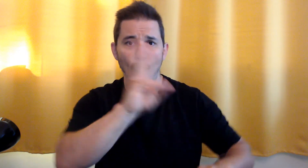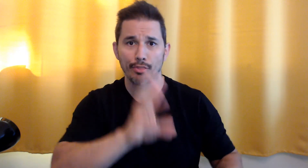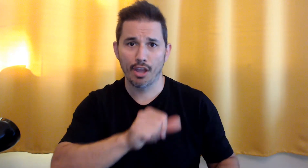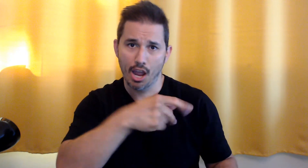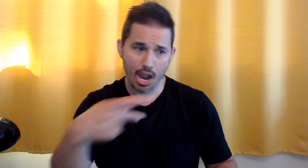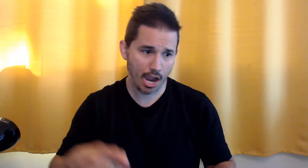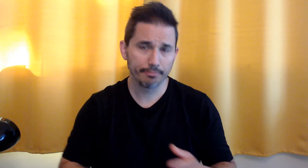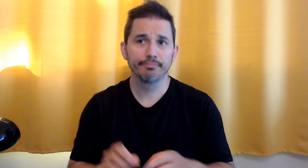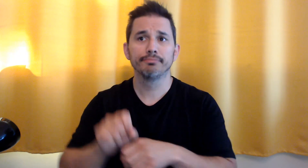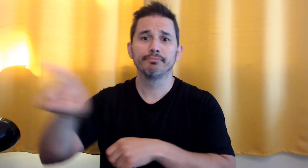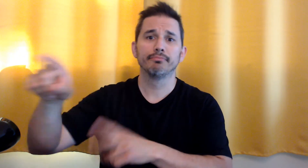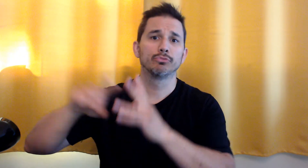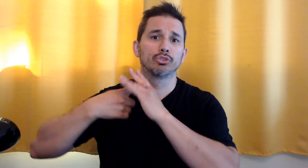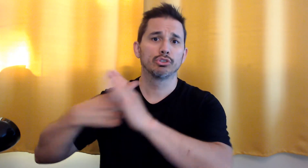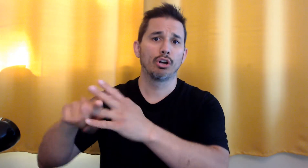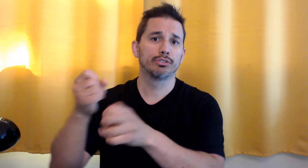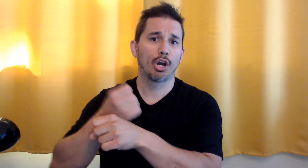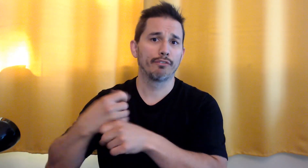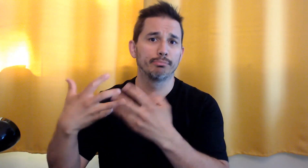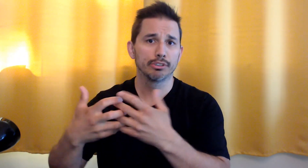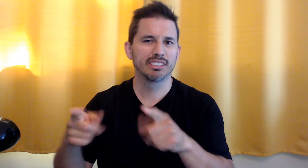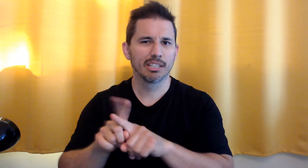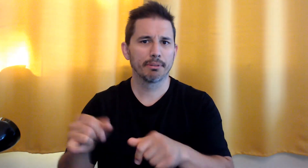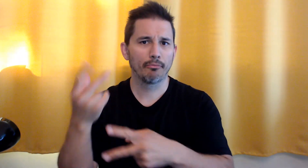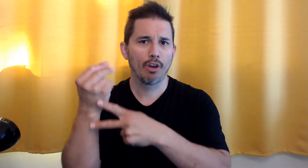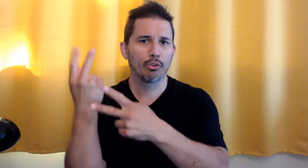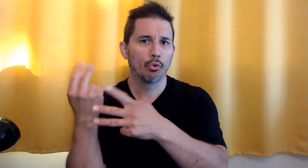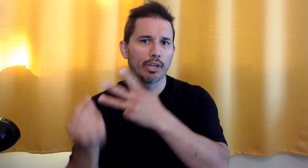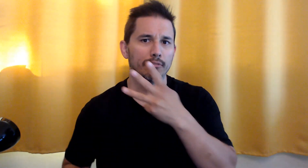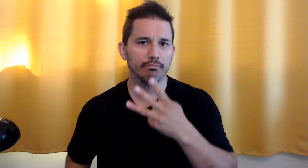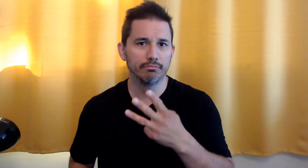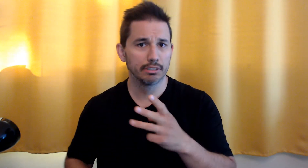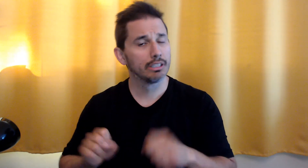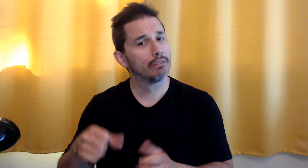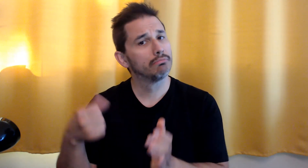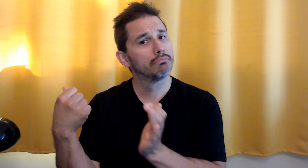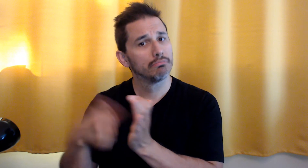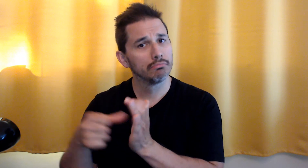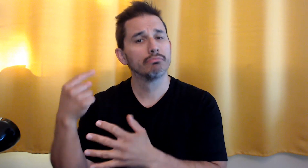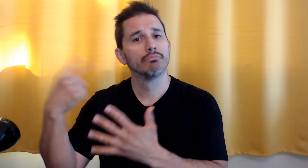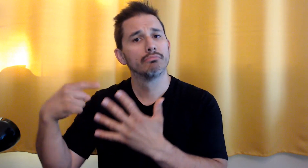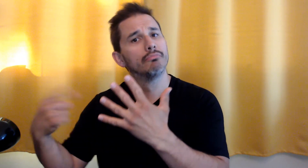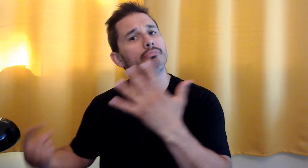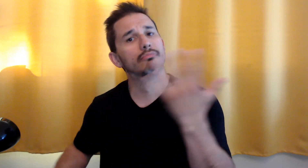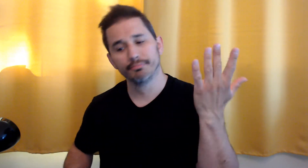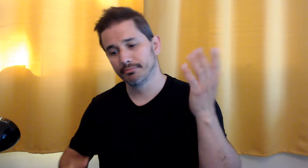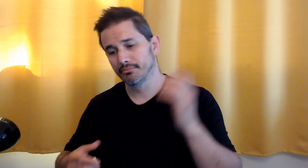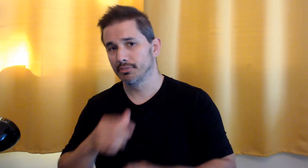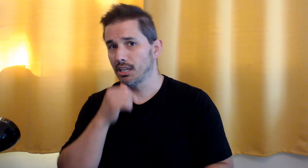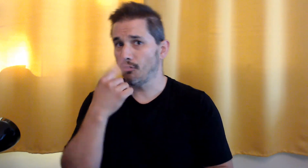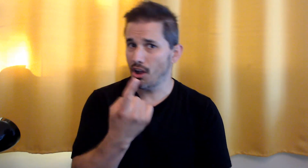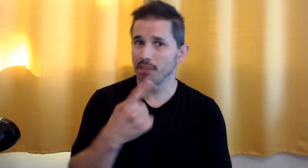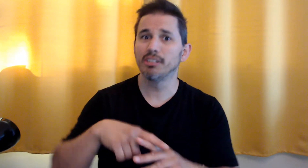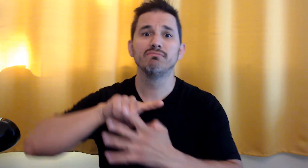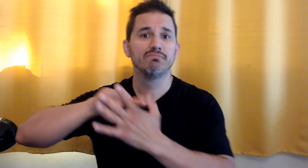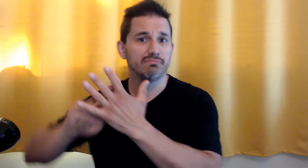even start to make your coffee for you. That would be an example of triggering not one, but 3 events with a single